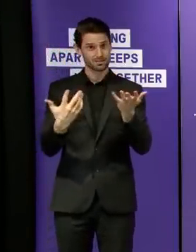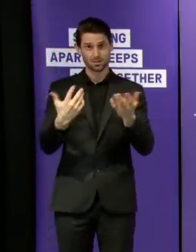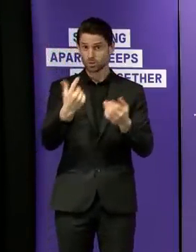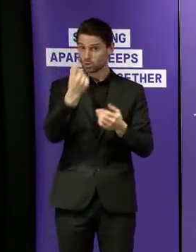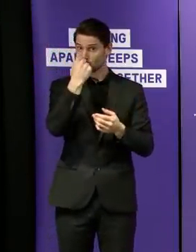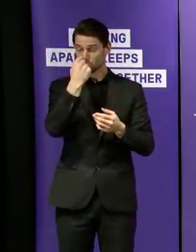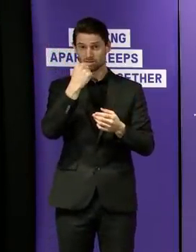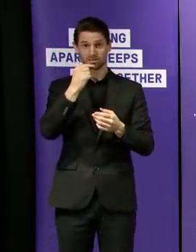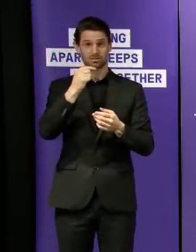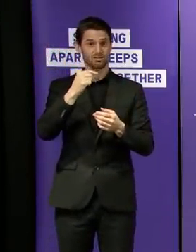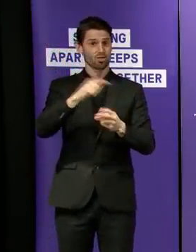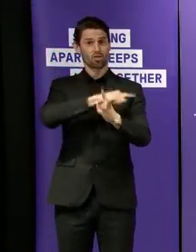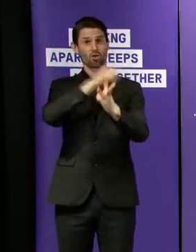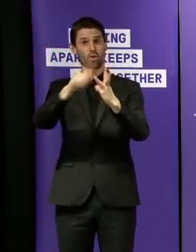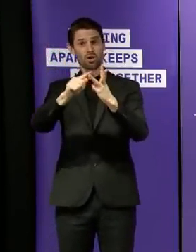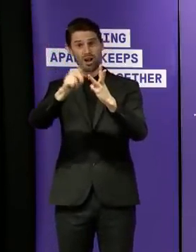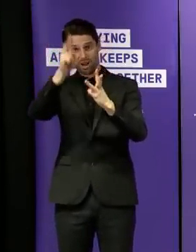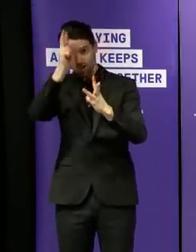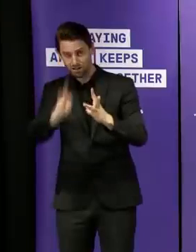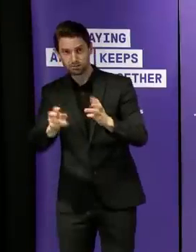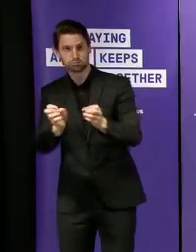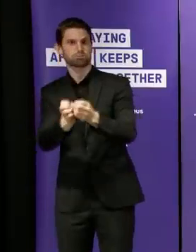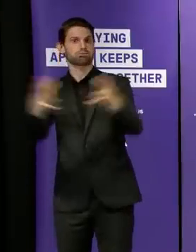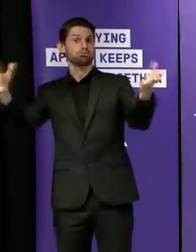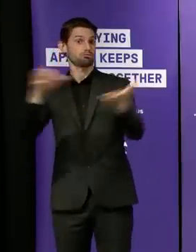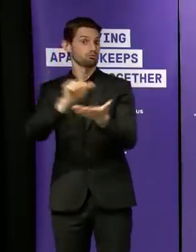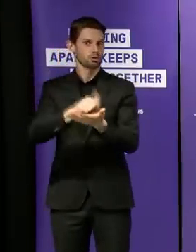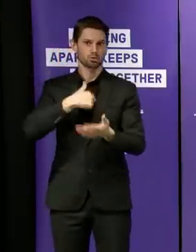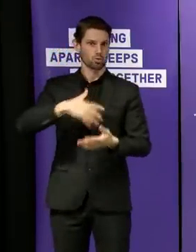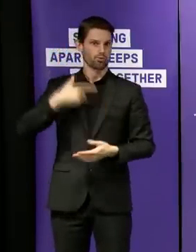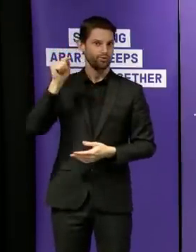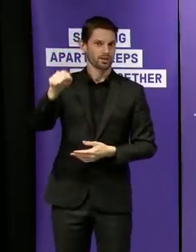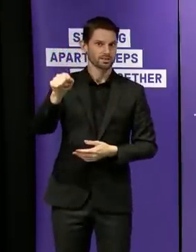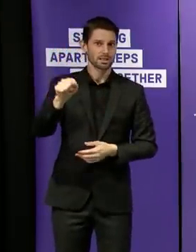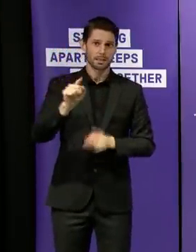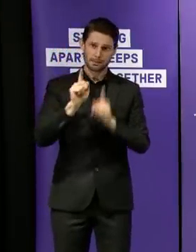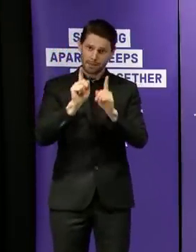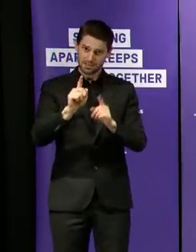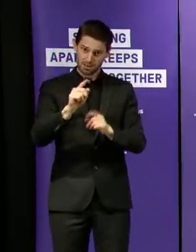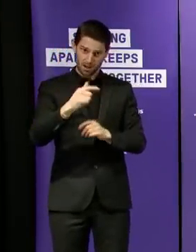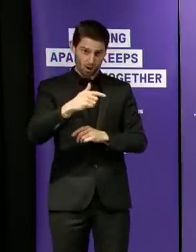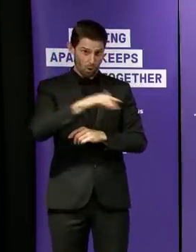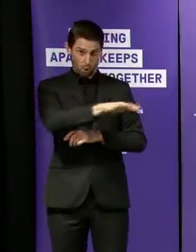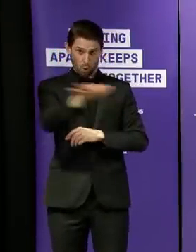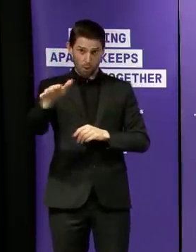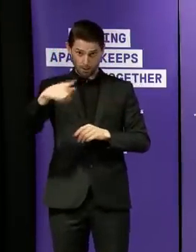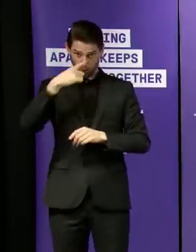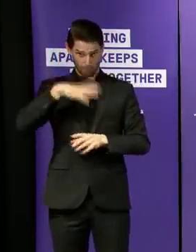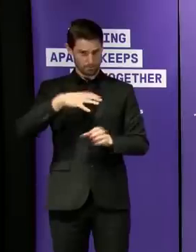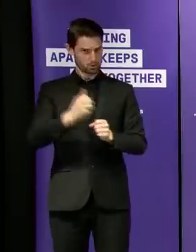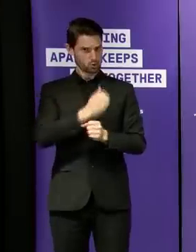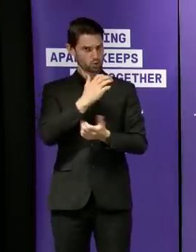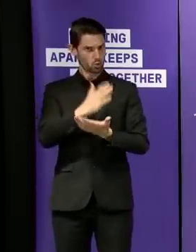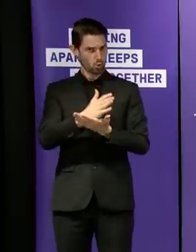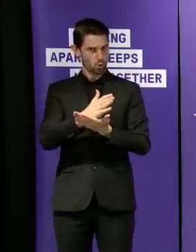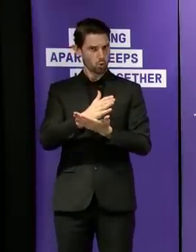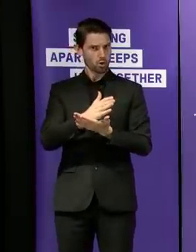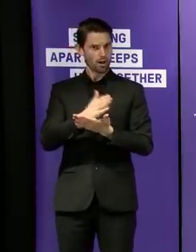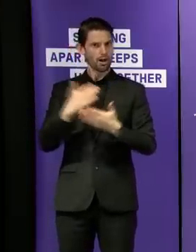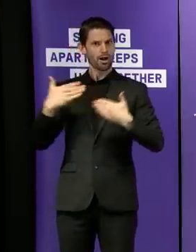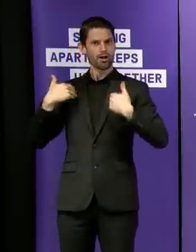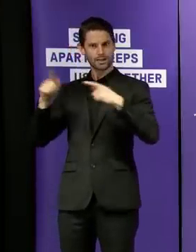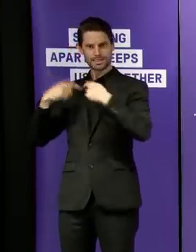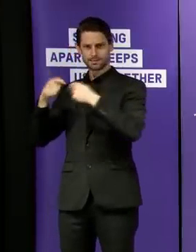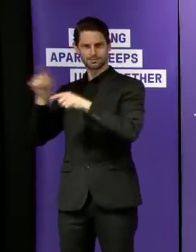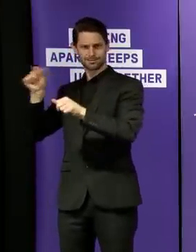Yes. have a COVID-safe rest of our lives, basically. And we need Yes. to be absolutely aggressive in ring fencing outbreaks,